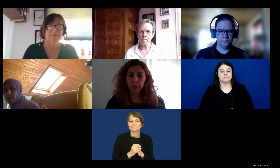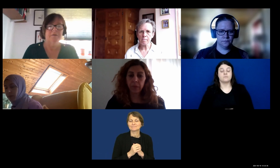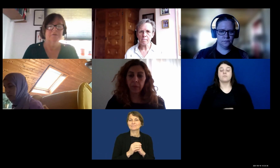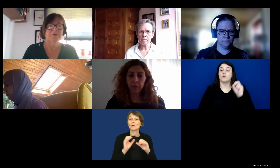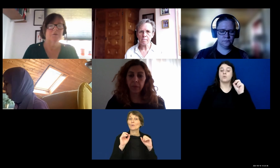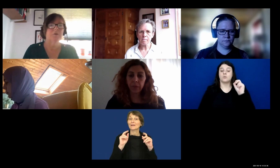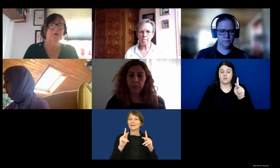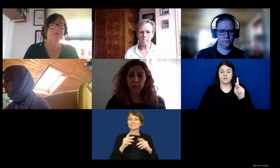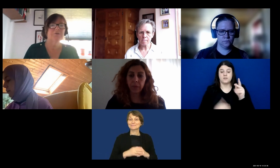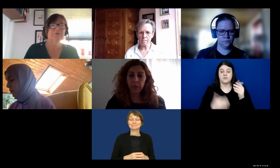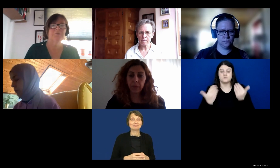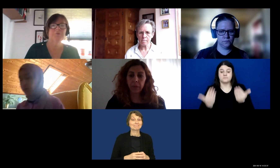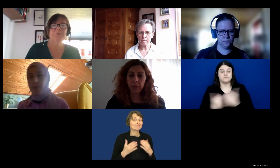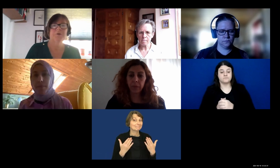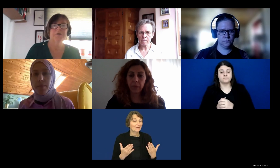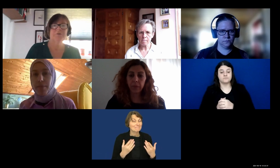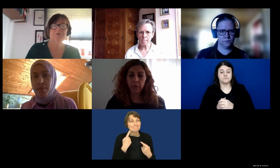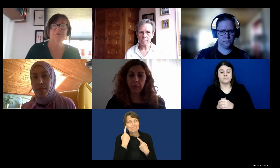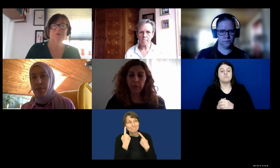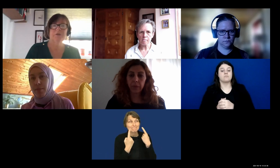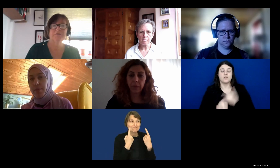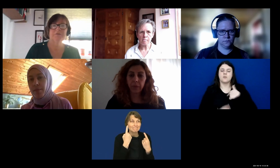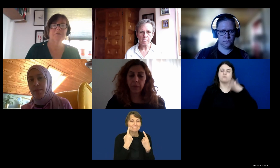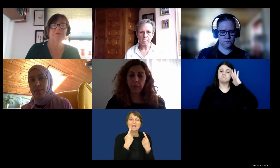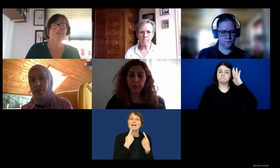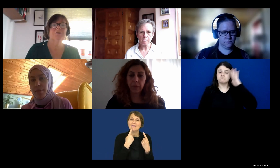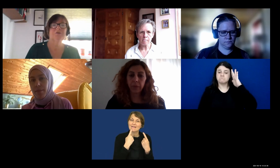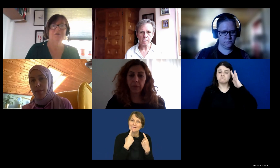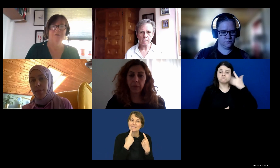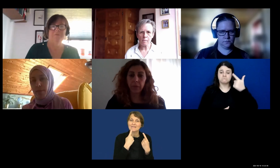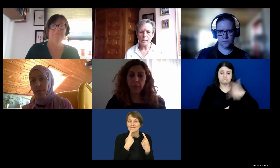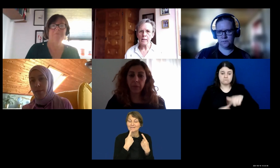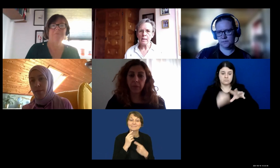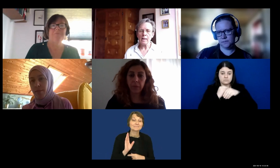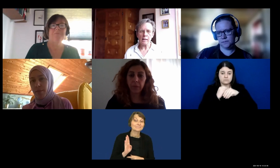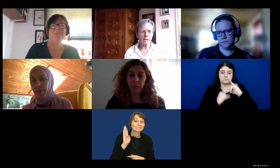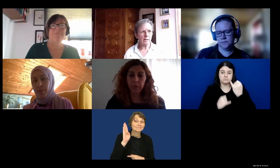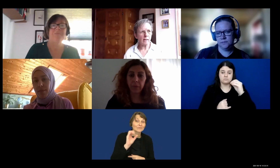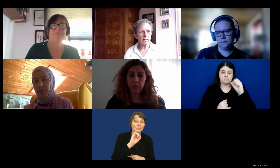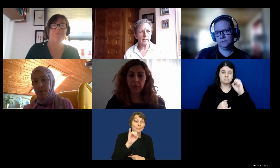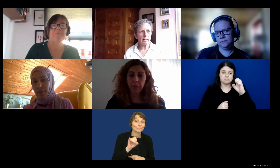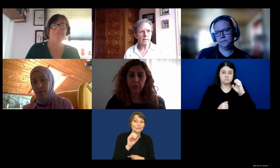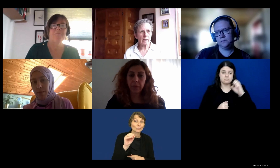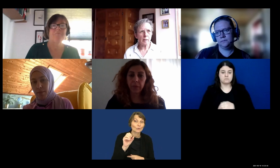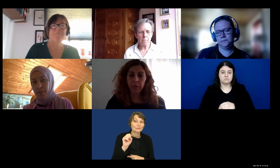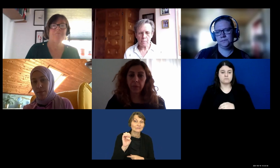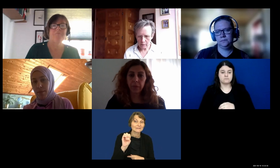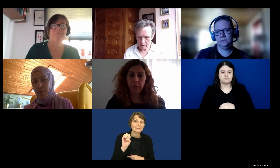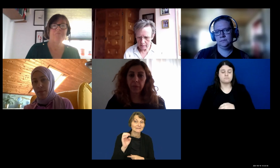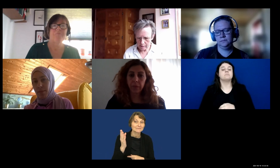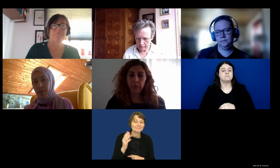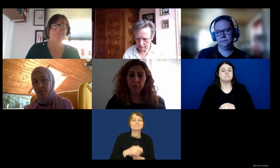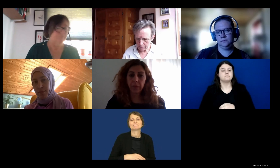Okay, so I'm wondering if it would be worth to, yes, Josie. I think, well,